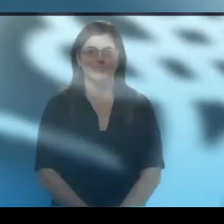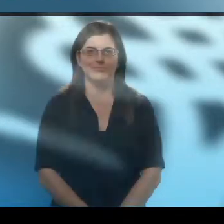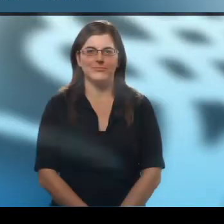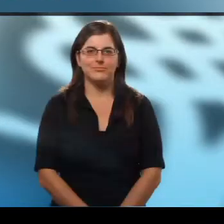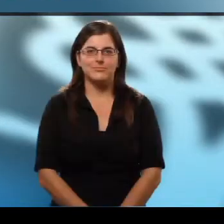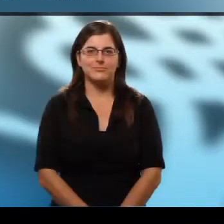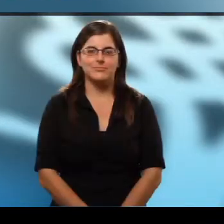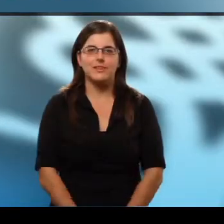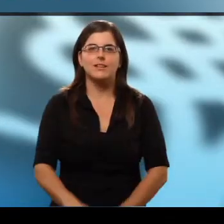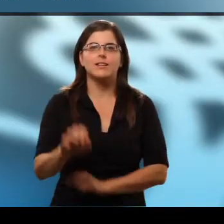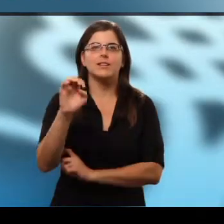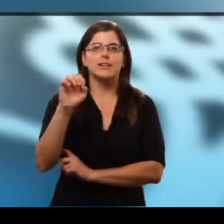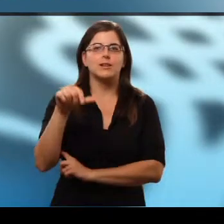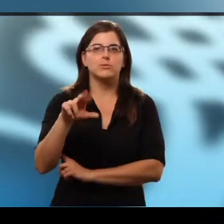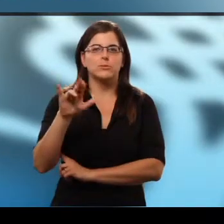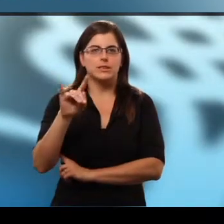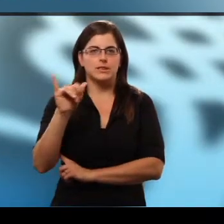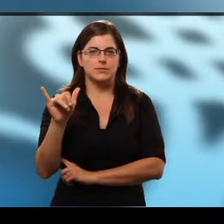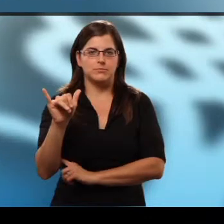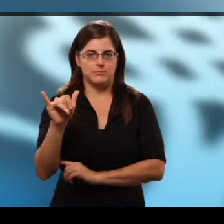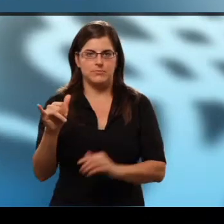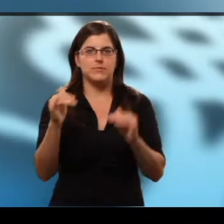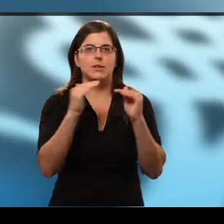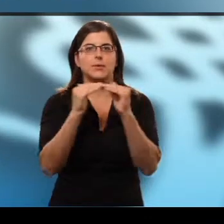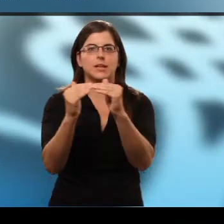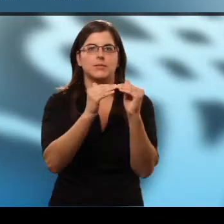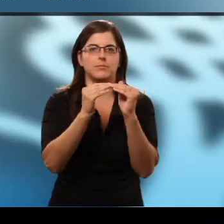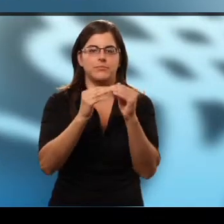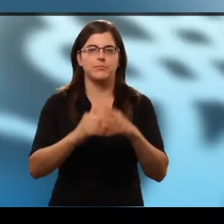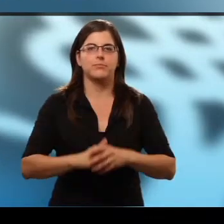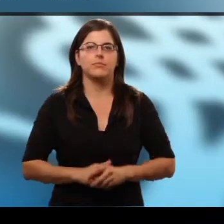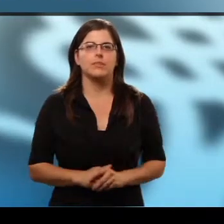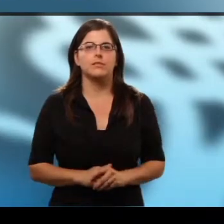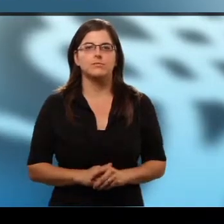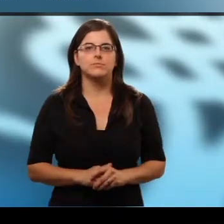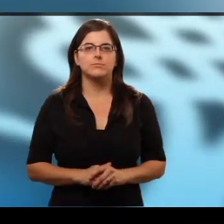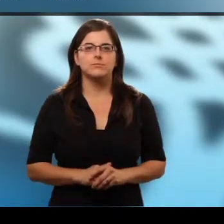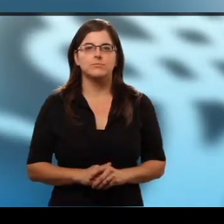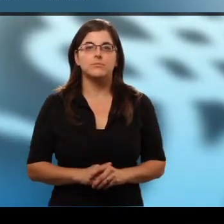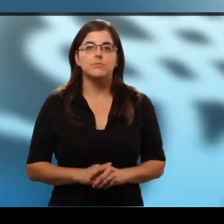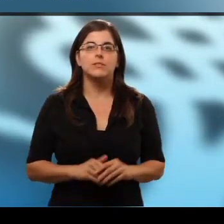Equity.